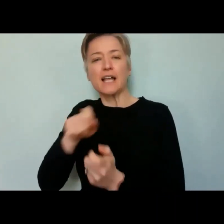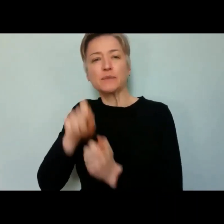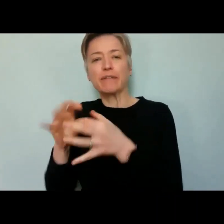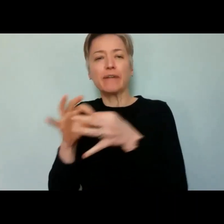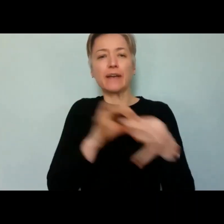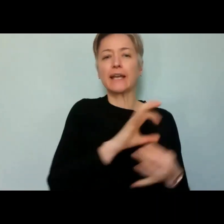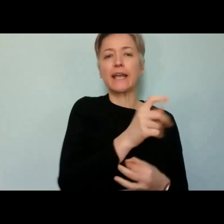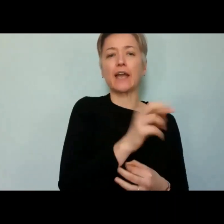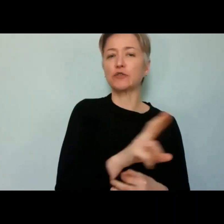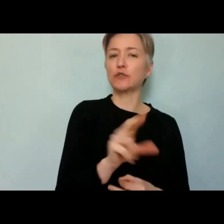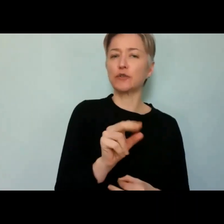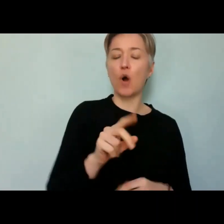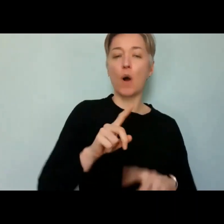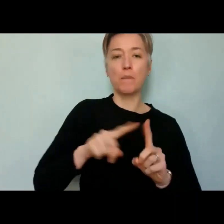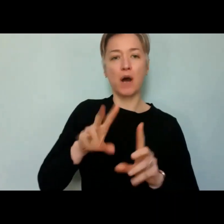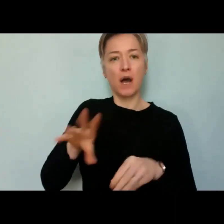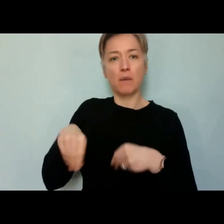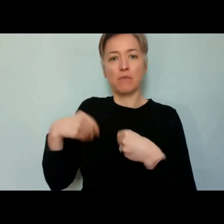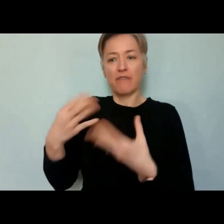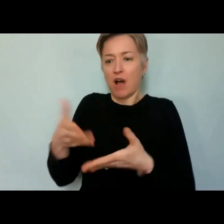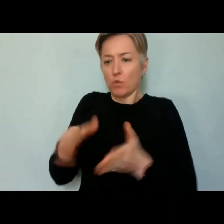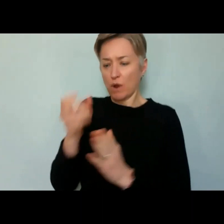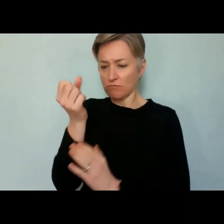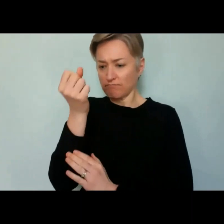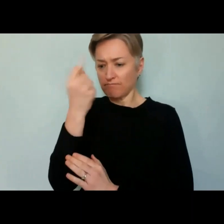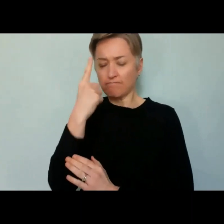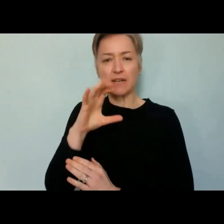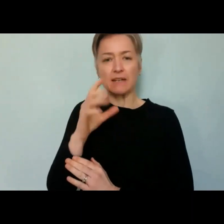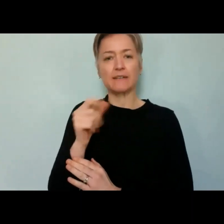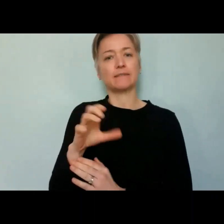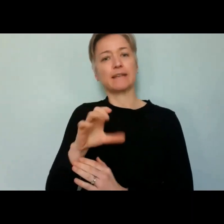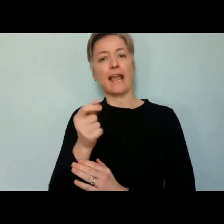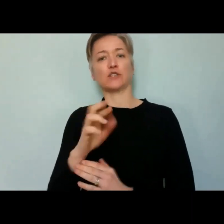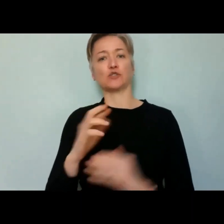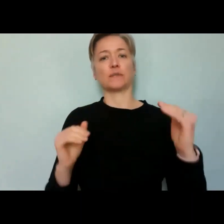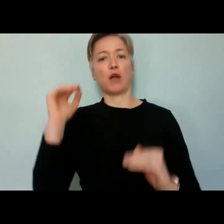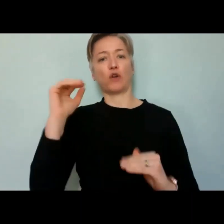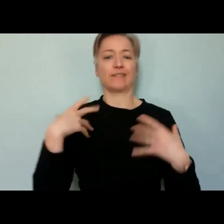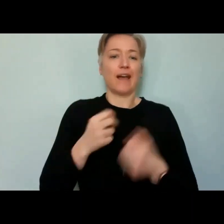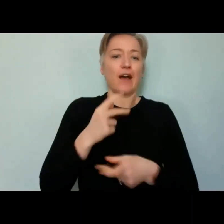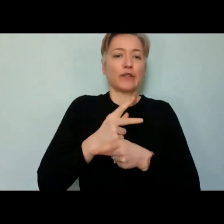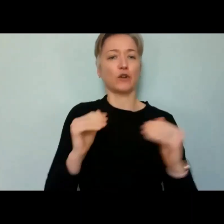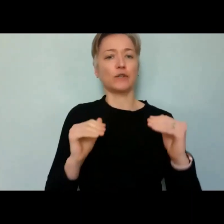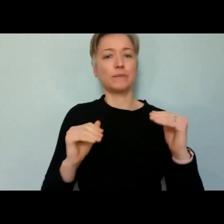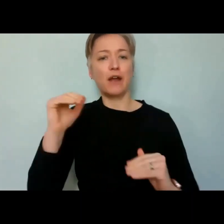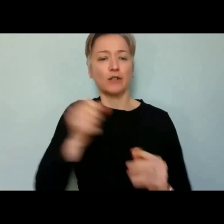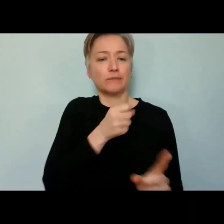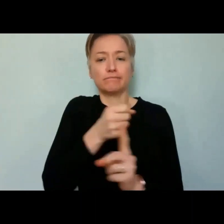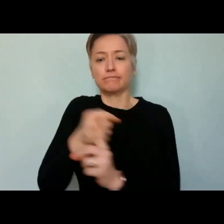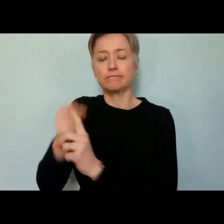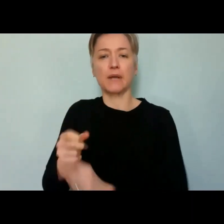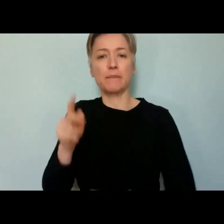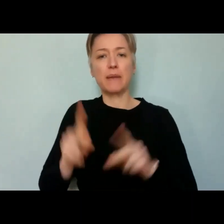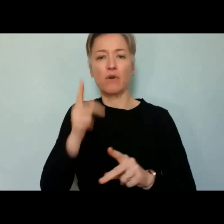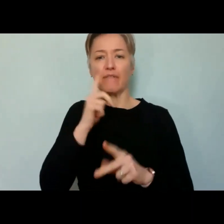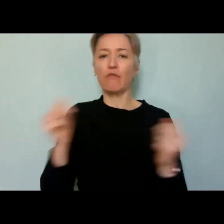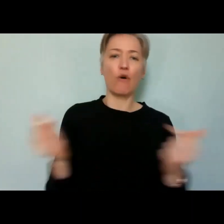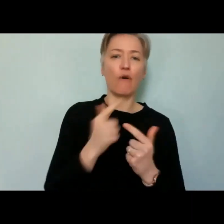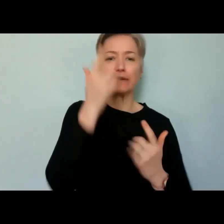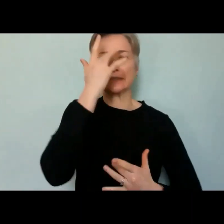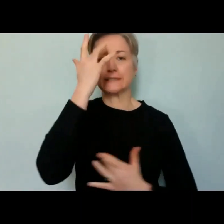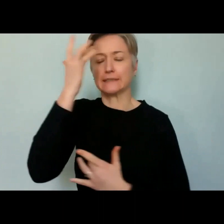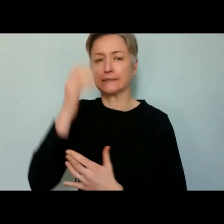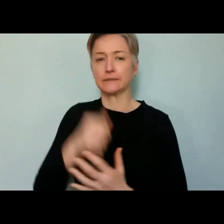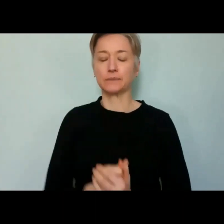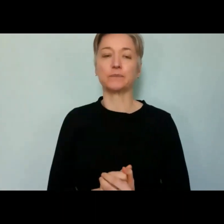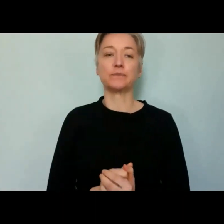does provide a spotlight on health disparities that affect the people in our area across all diseases. This